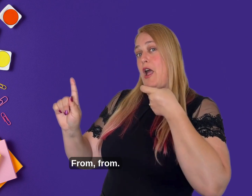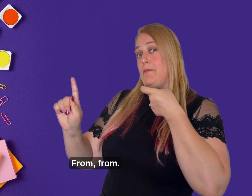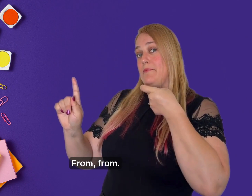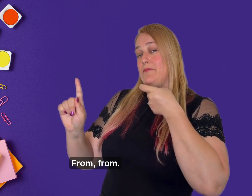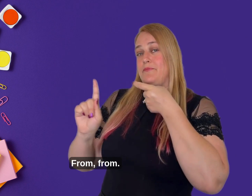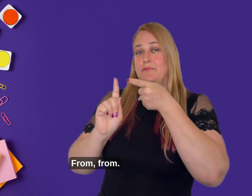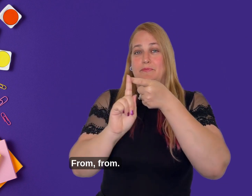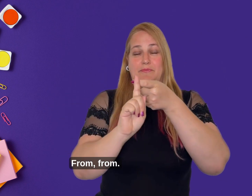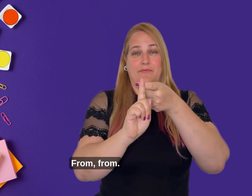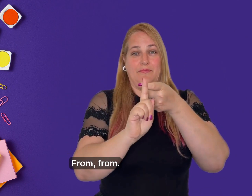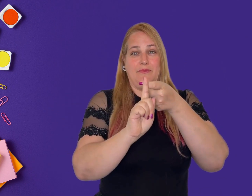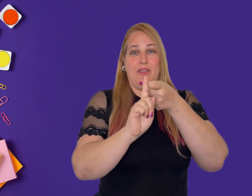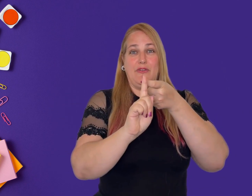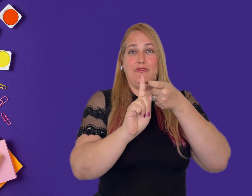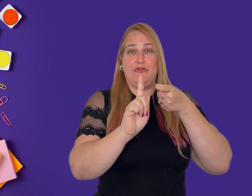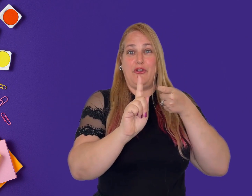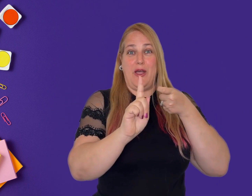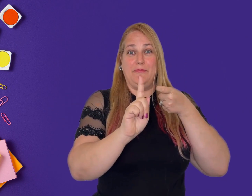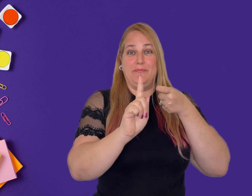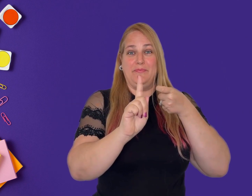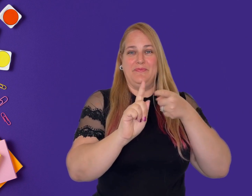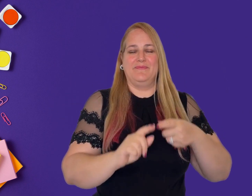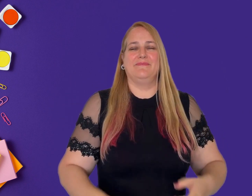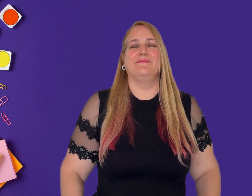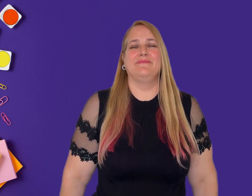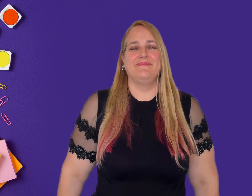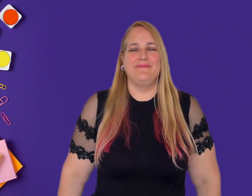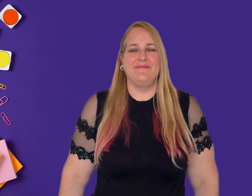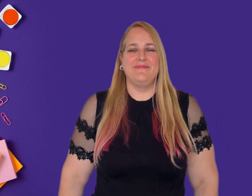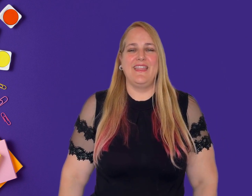From. From.